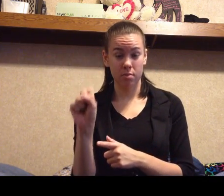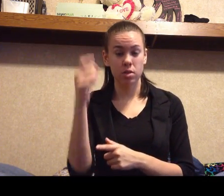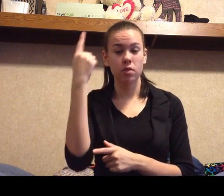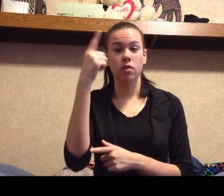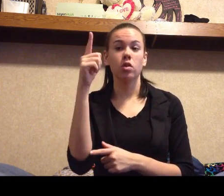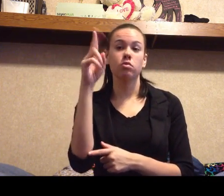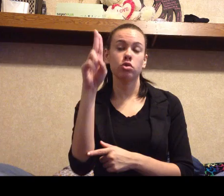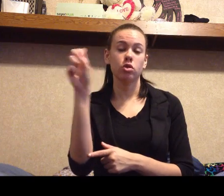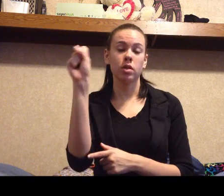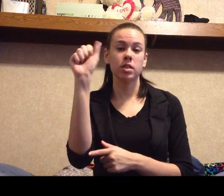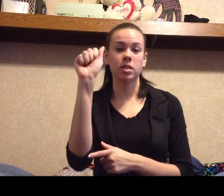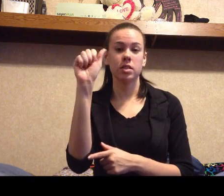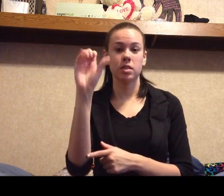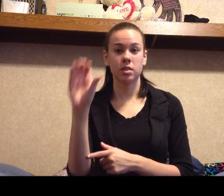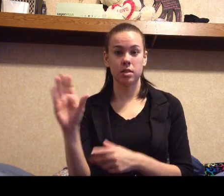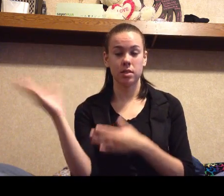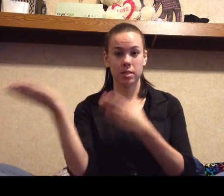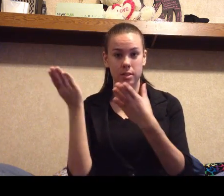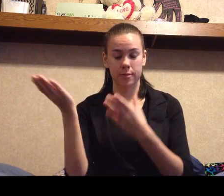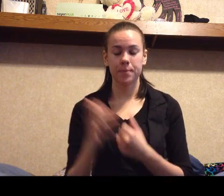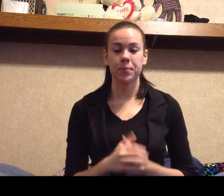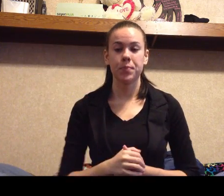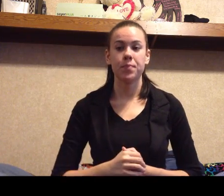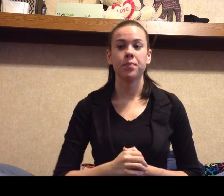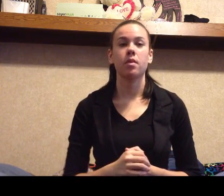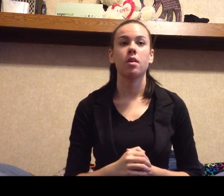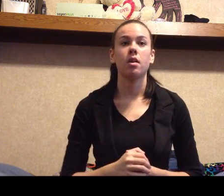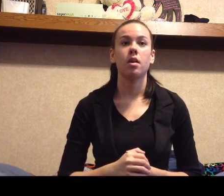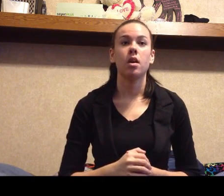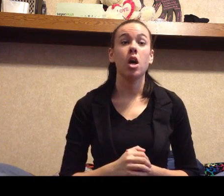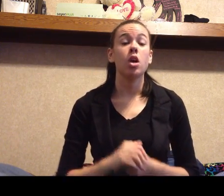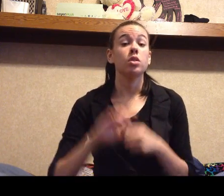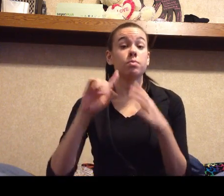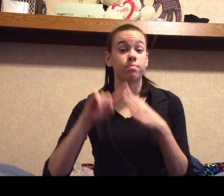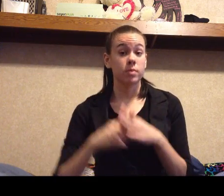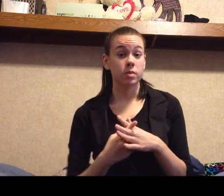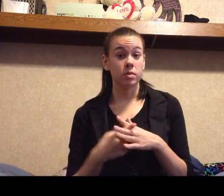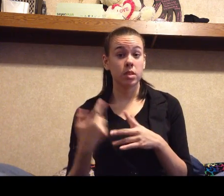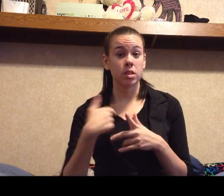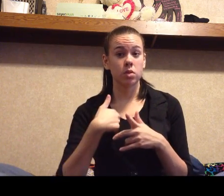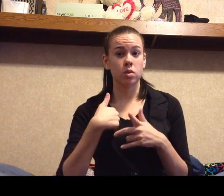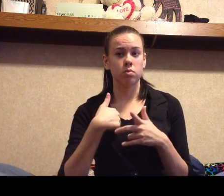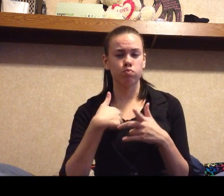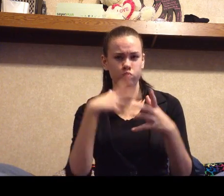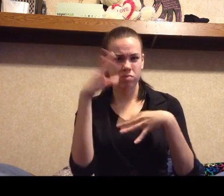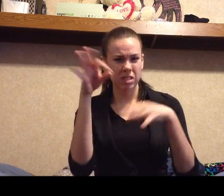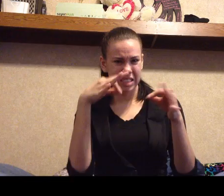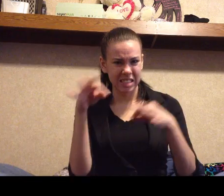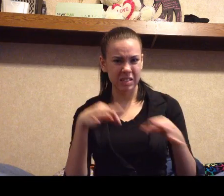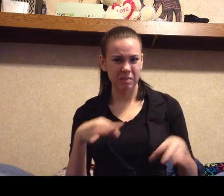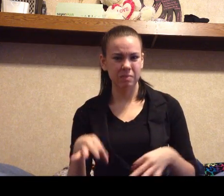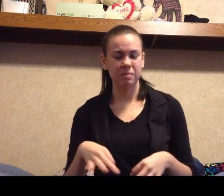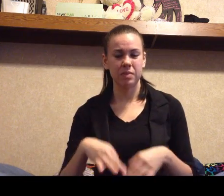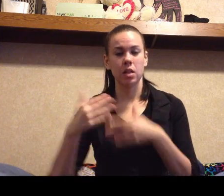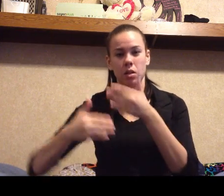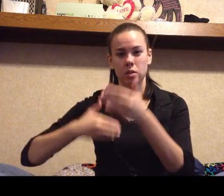system. To begin, I would like to outline the immigration process. To set the foundation for our discussion